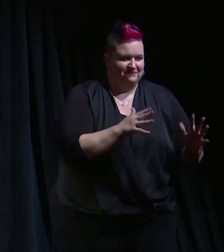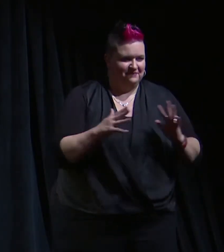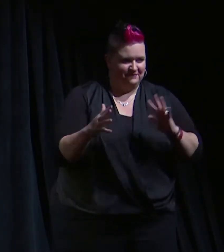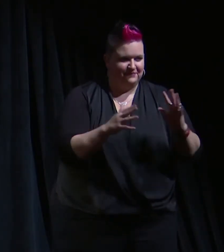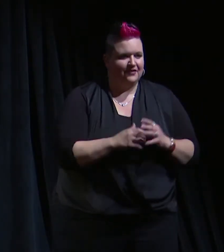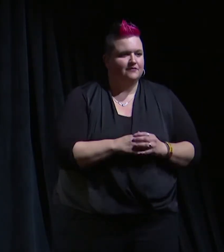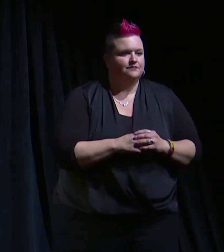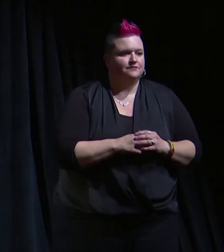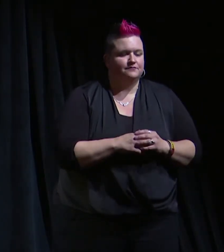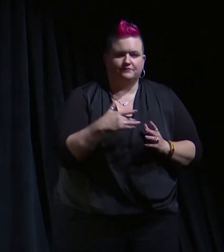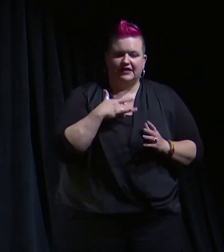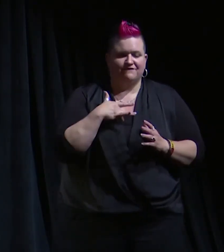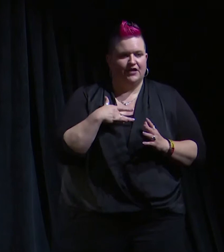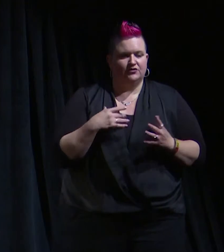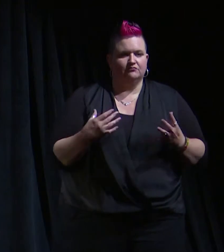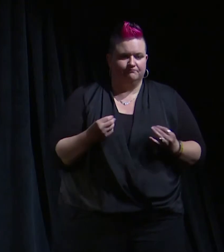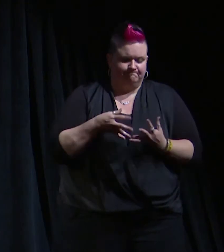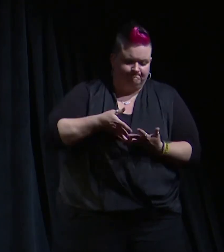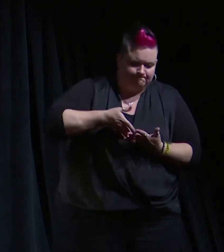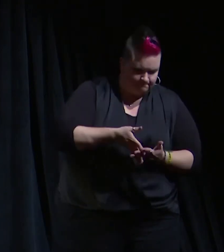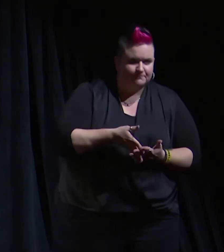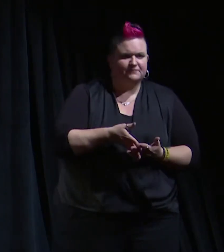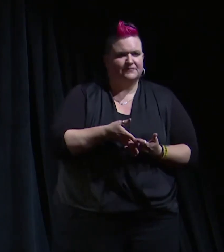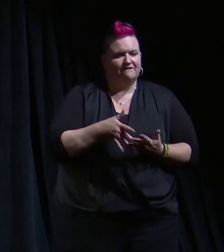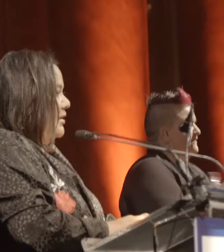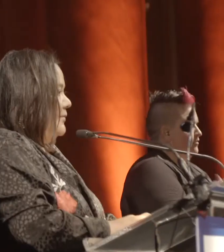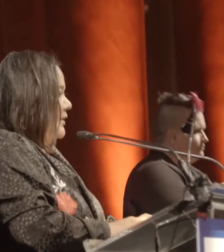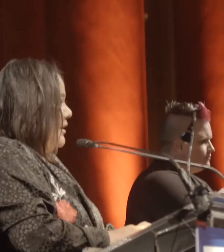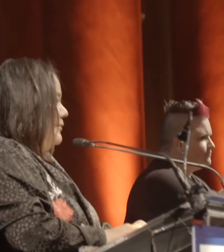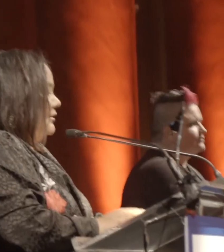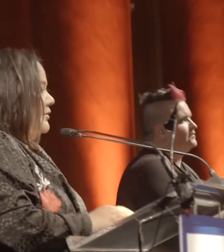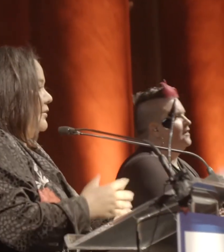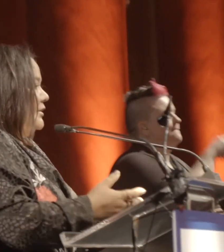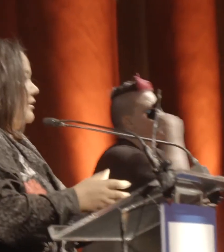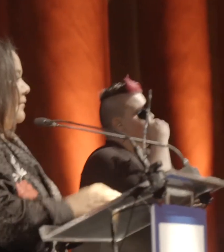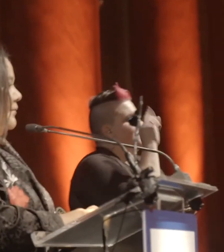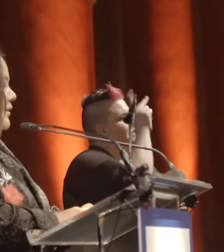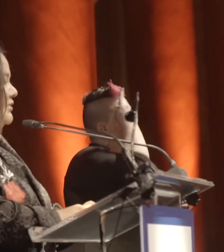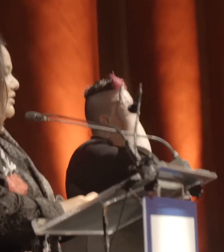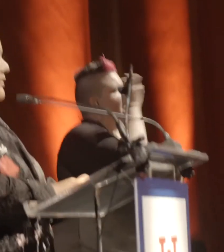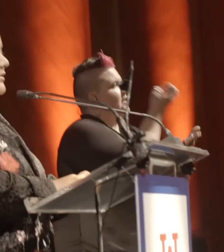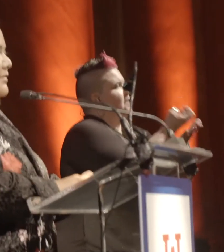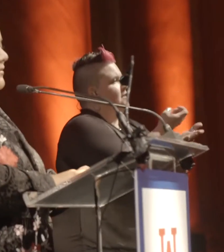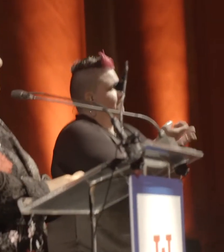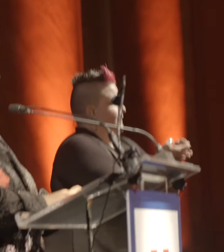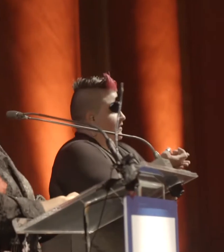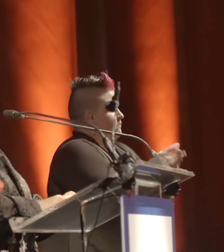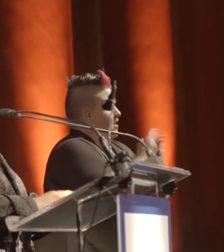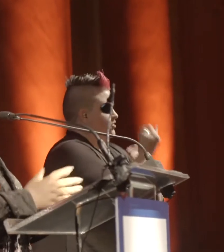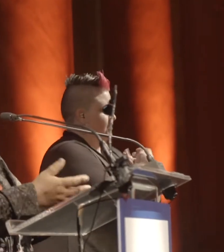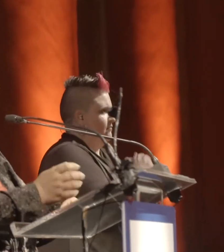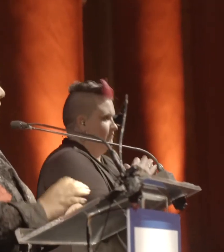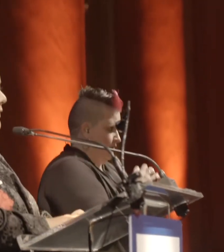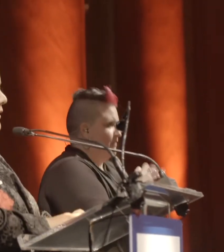where I felt very centered. Of course, it was a Black political and economic project